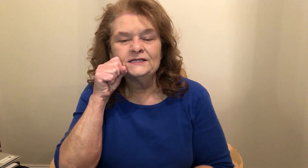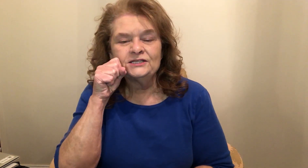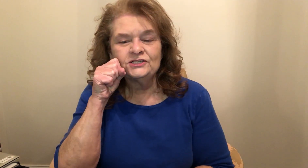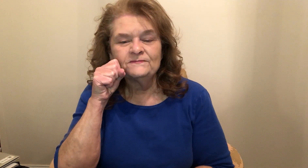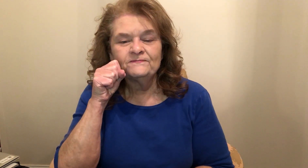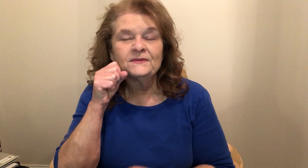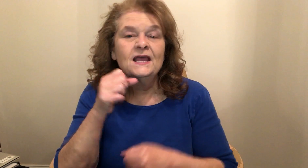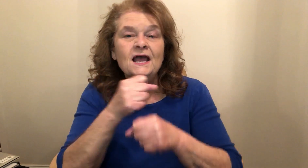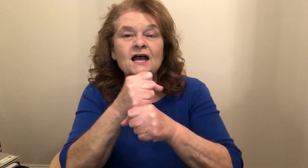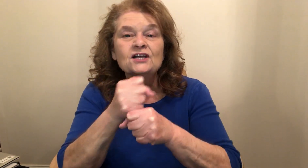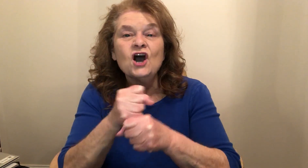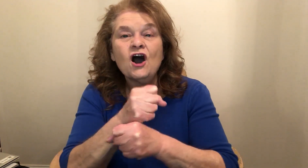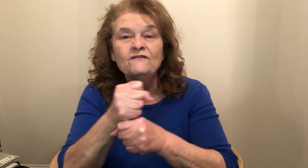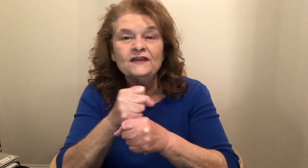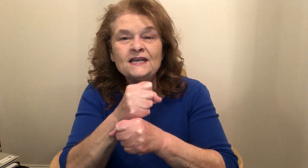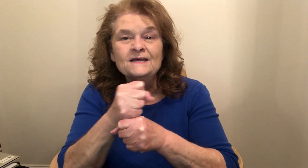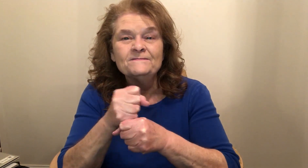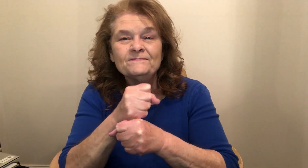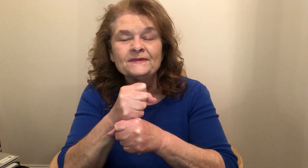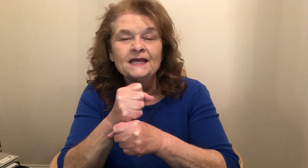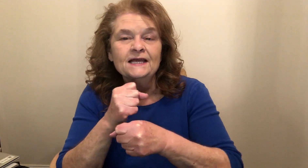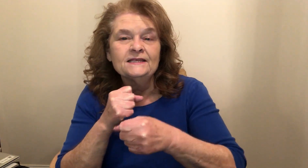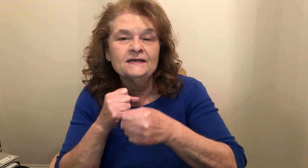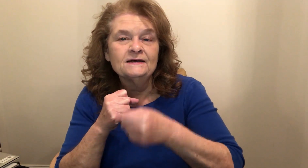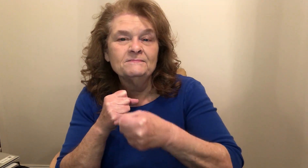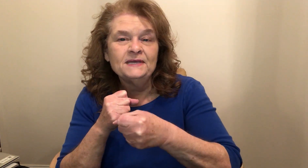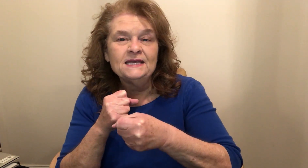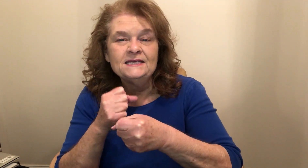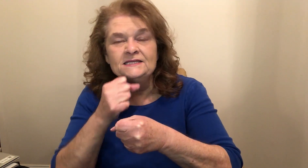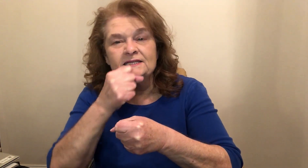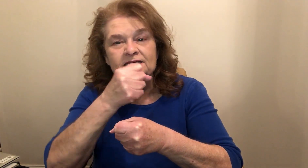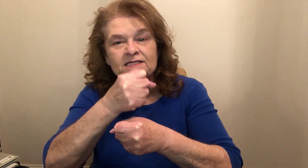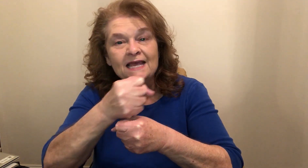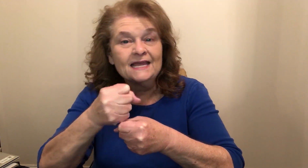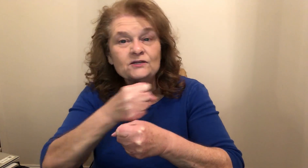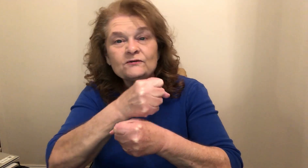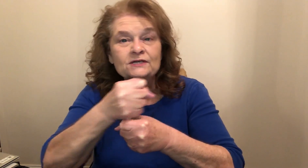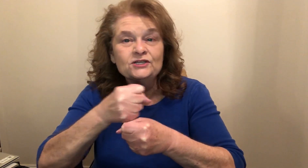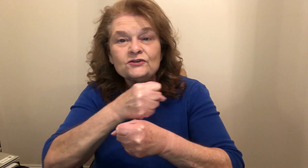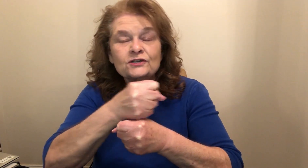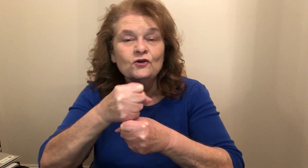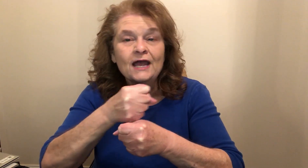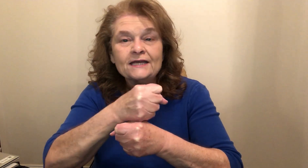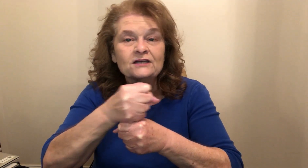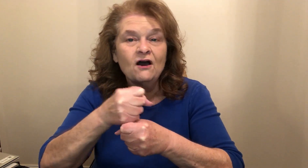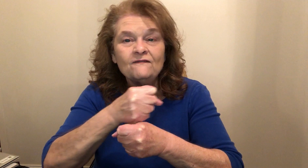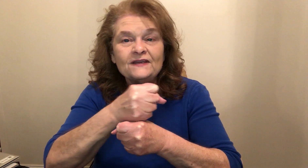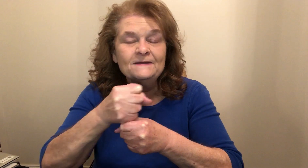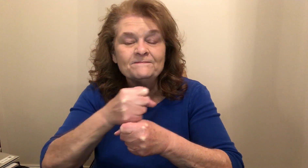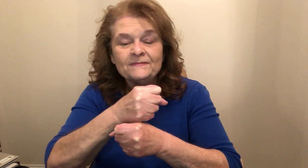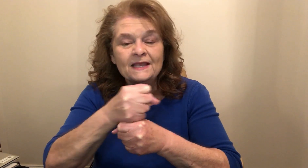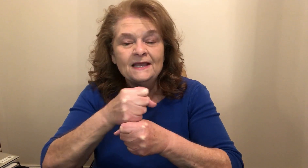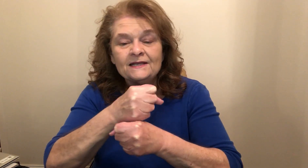Orange. Coffee, like the beans, and this is the handle where you turn to grind coffee.